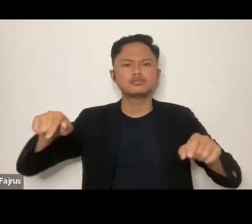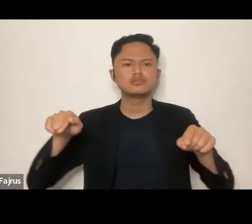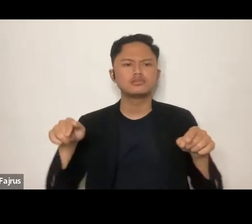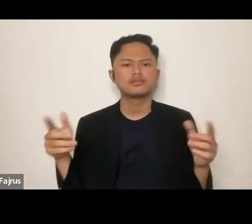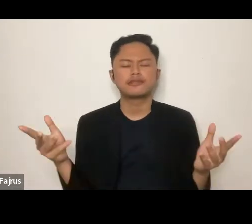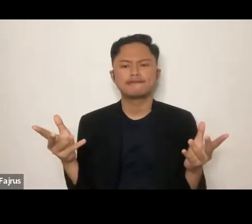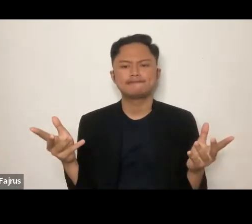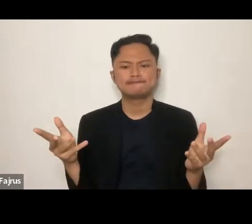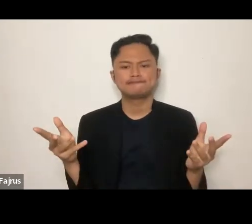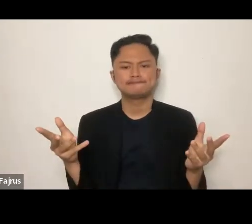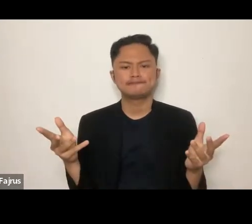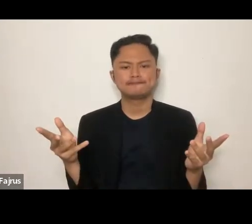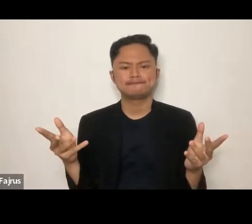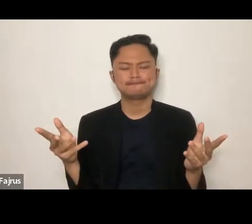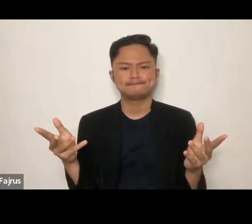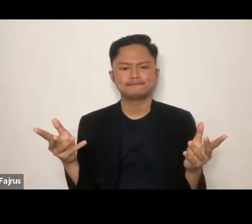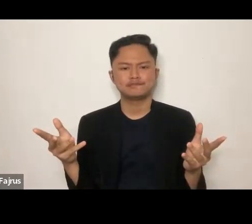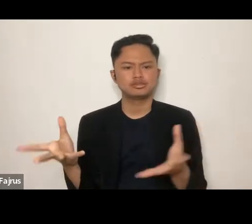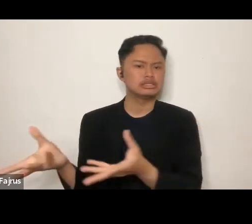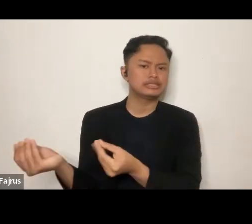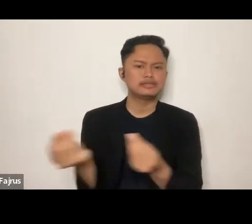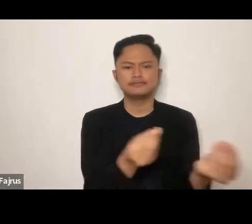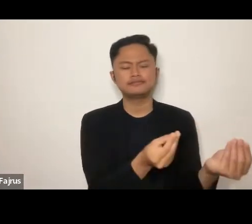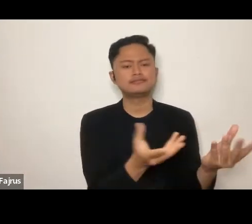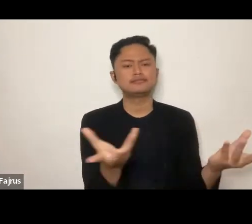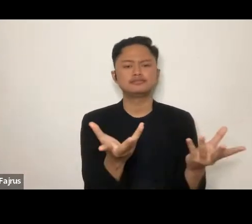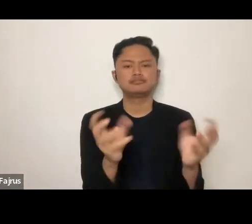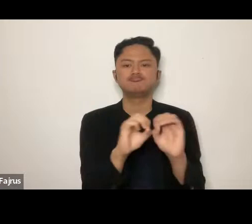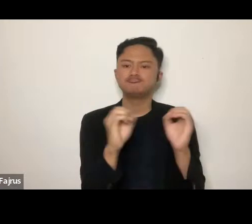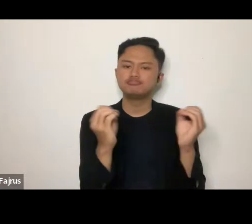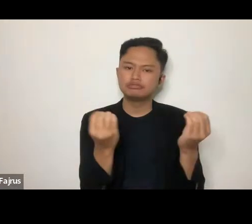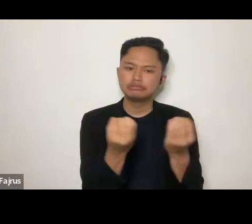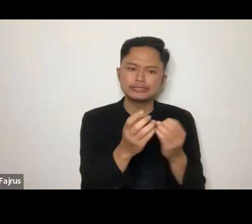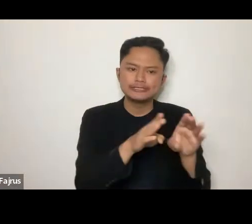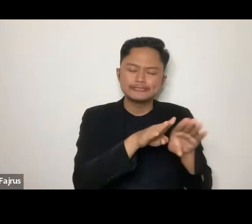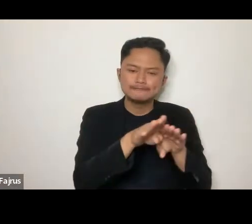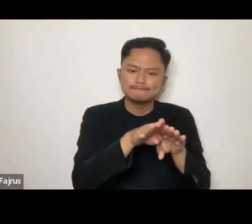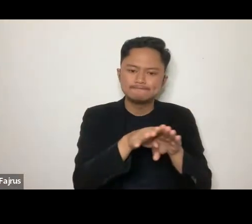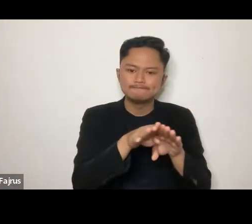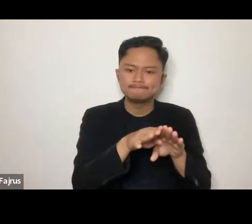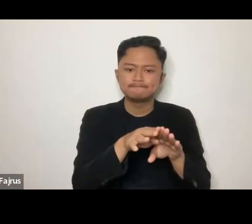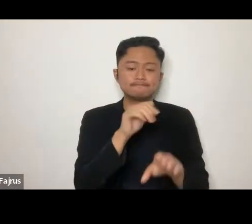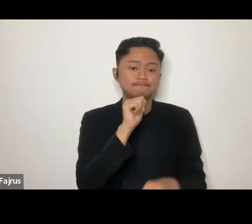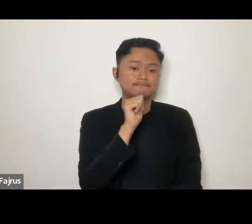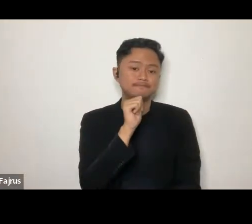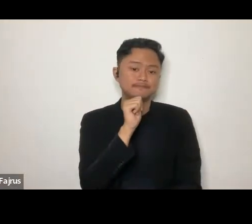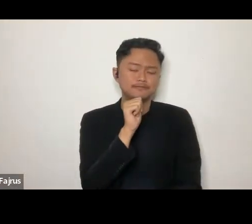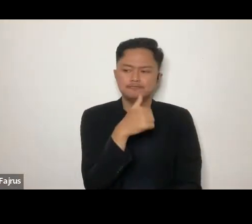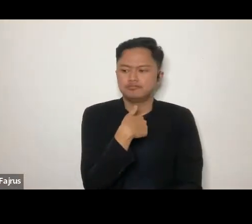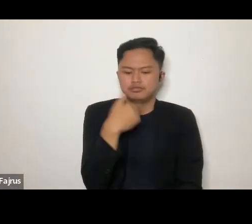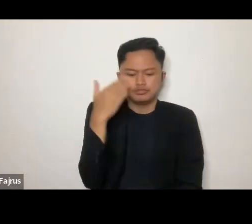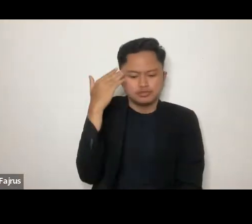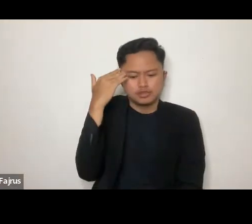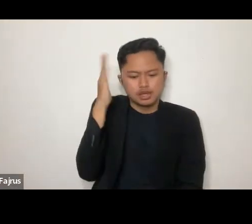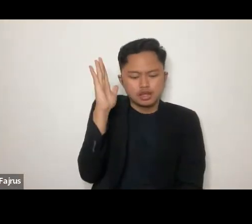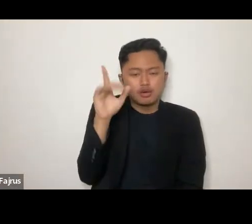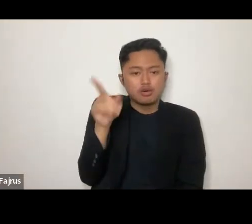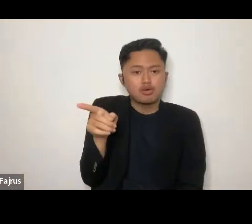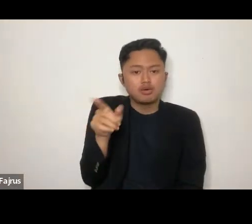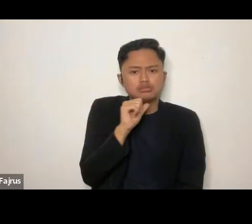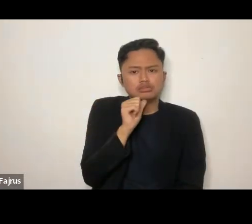will be taken by or organized or mobilized by, I do not know who